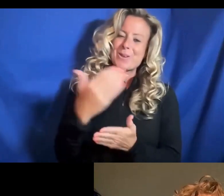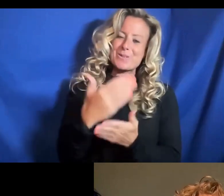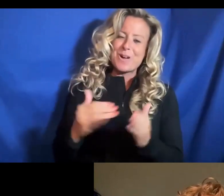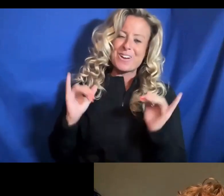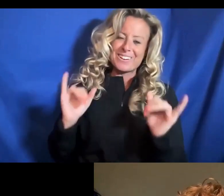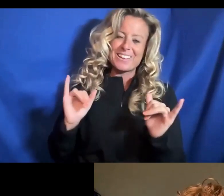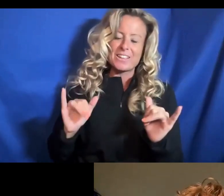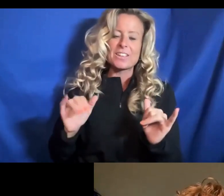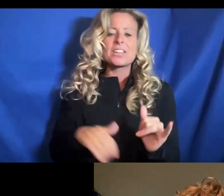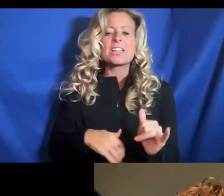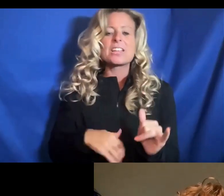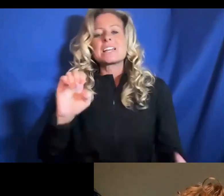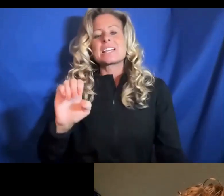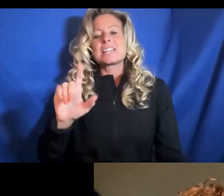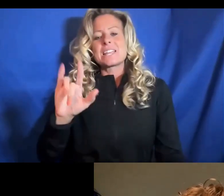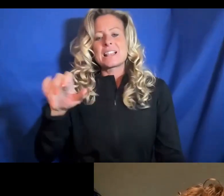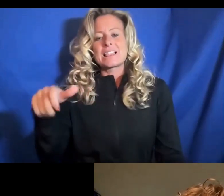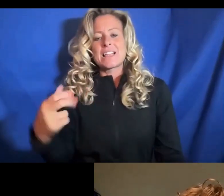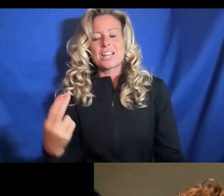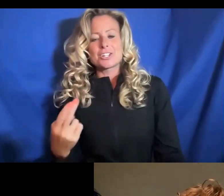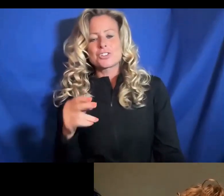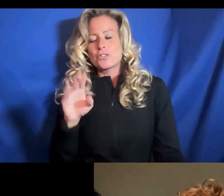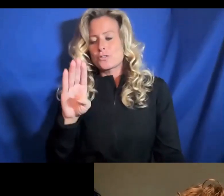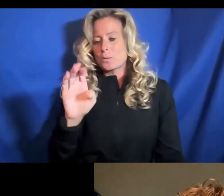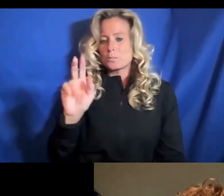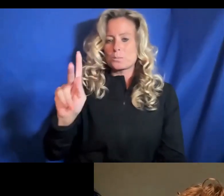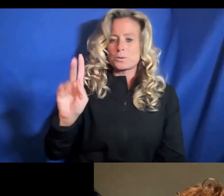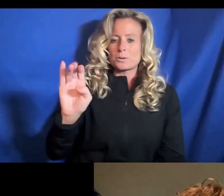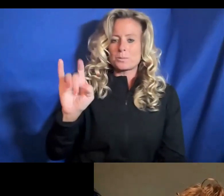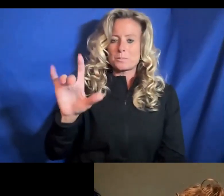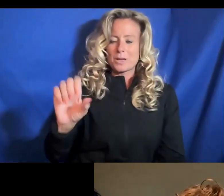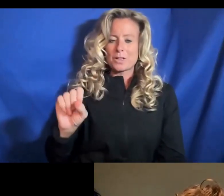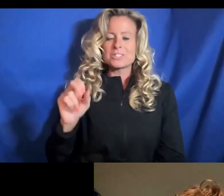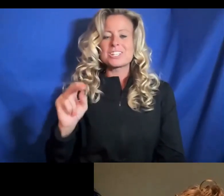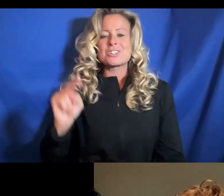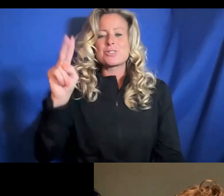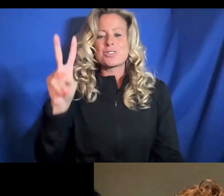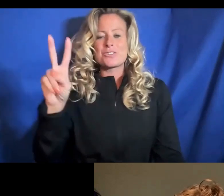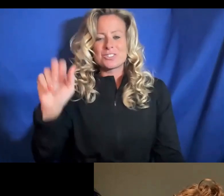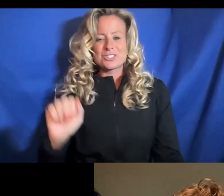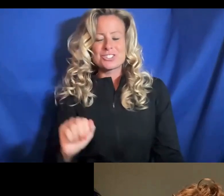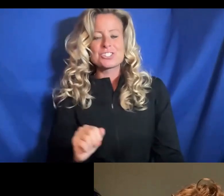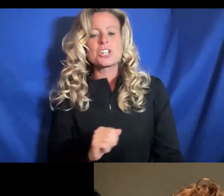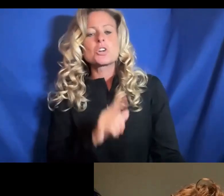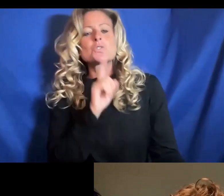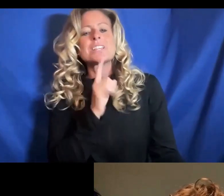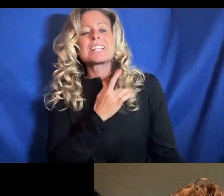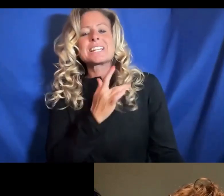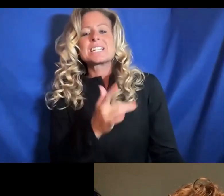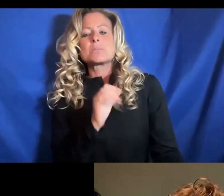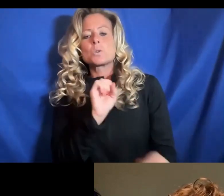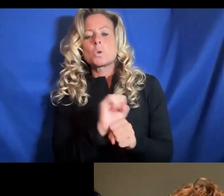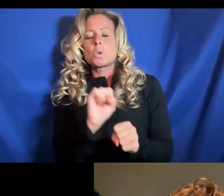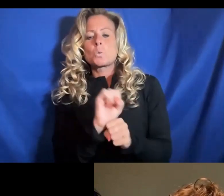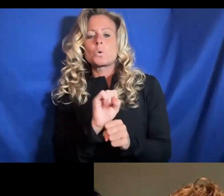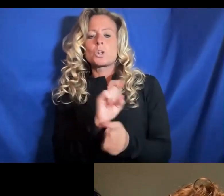question here from Elijah from Hi Brooke, Brooke Bell's class, Patriot High School in Northern Virginia. In a typical work week, how many hours do you or your employees put